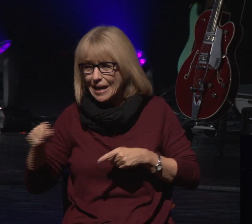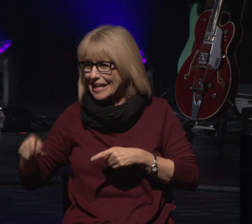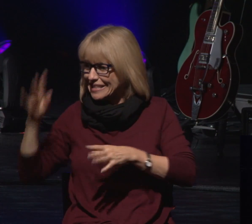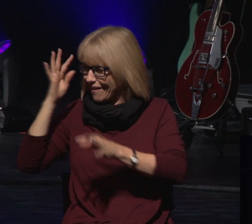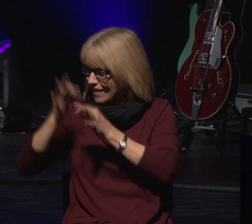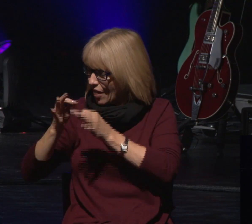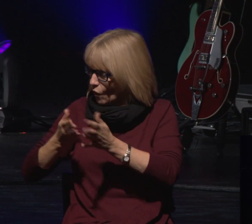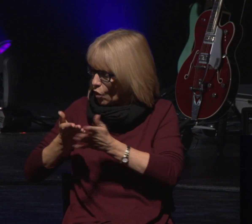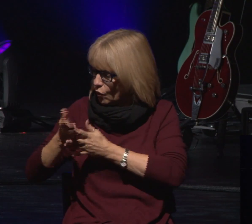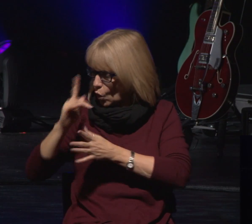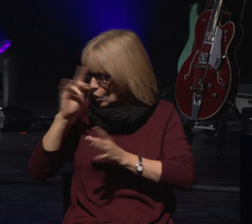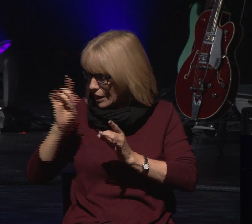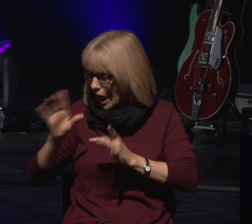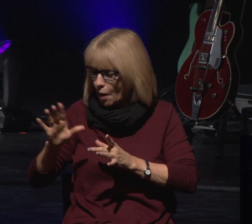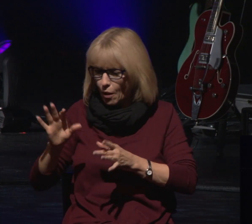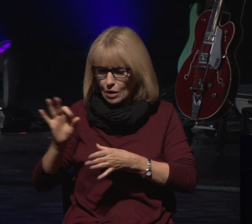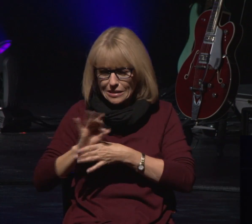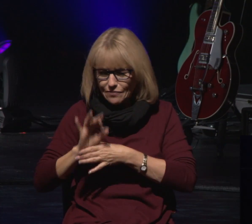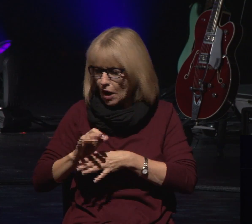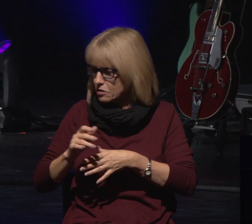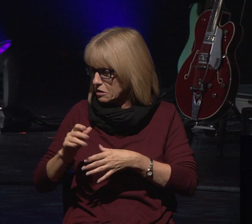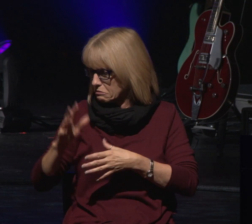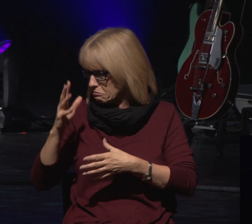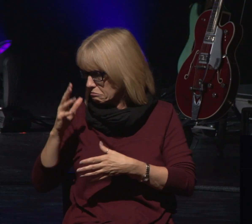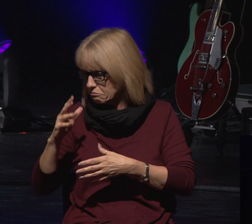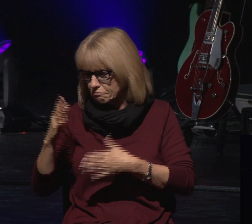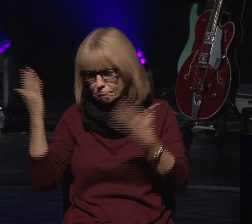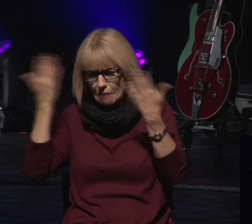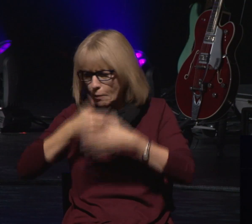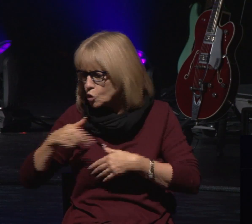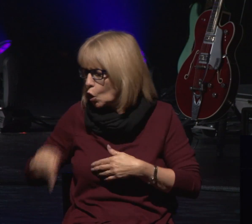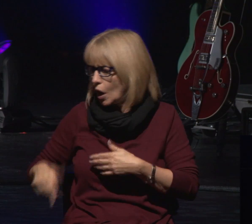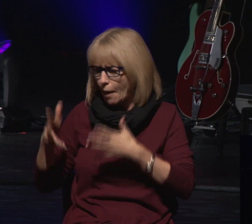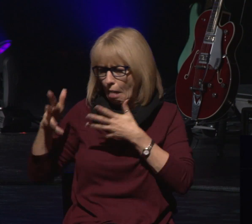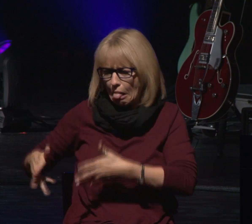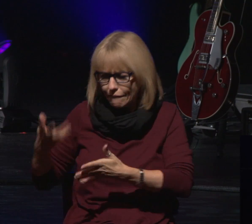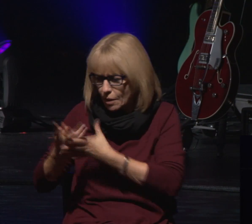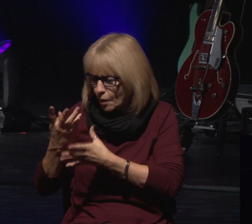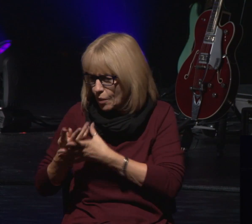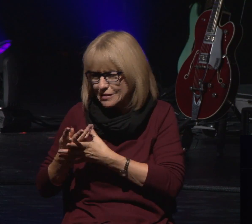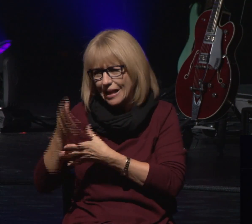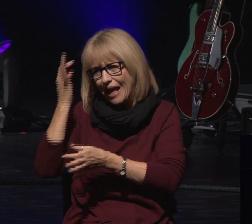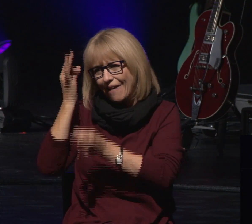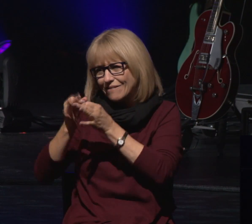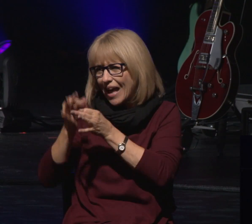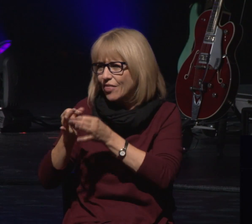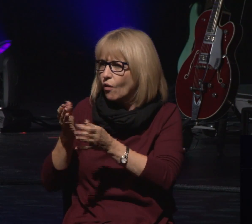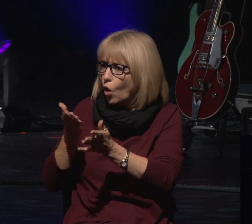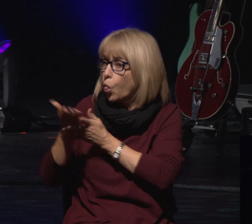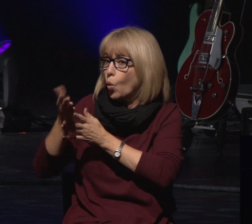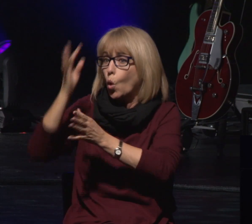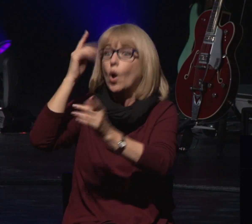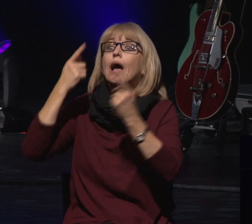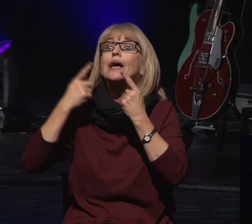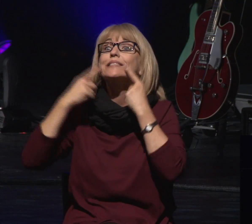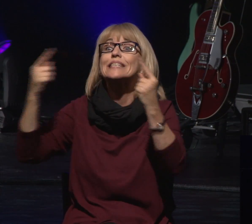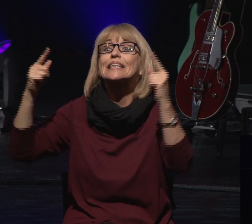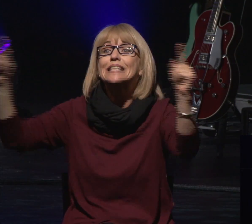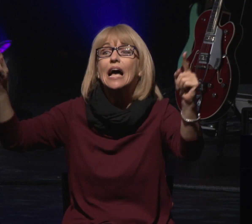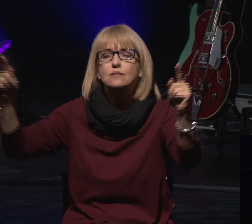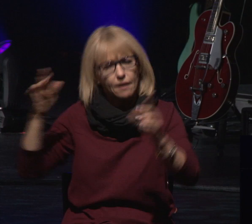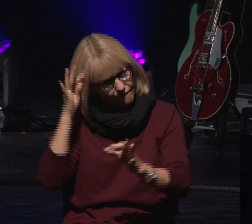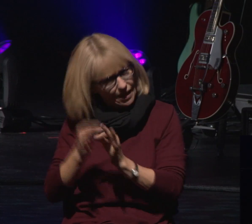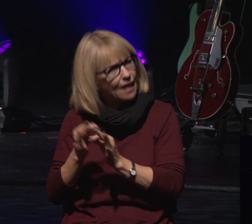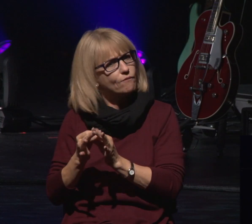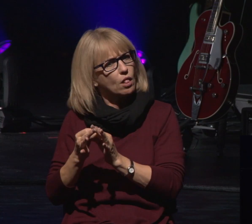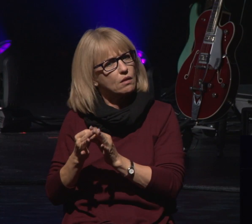and temptation, dysfunction, all those things, and waiting, and he stayed faithful even through success. He was always